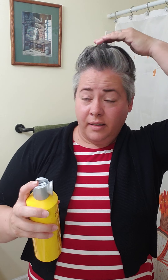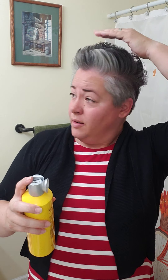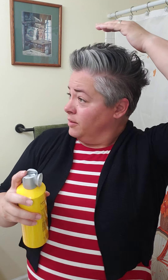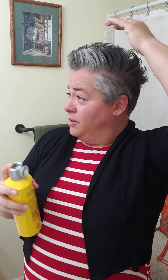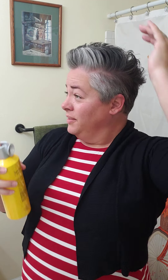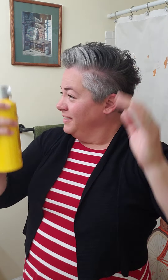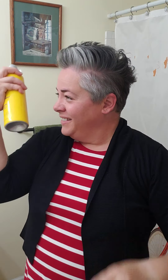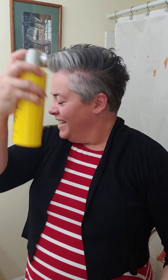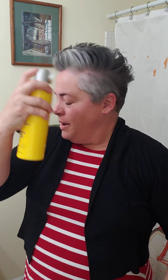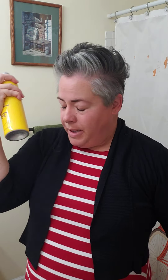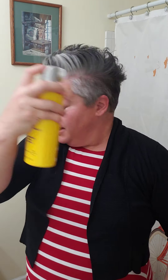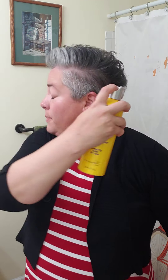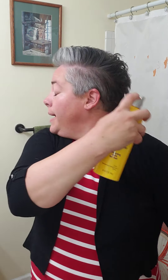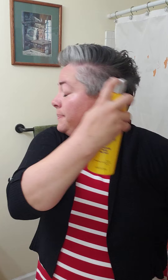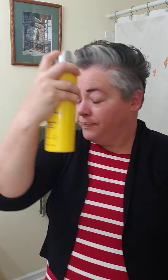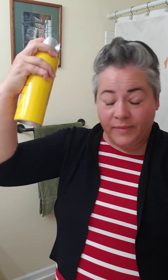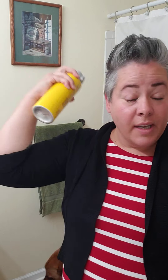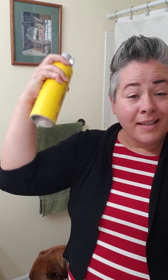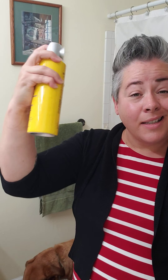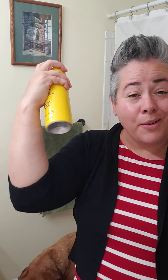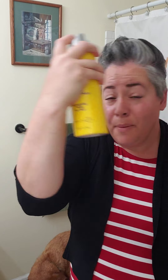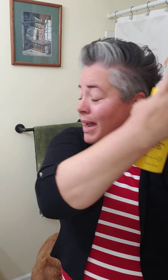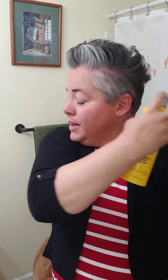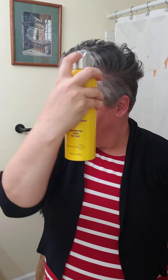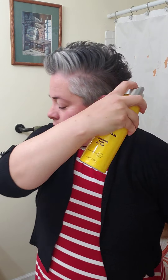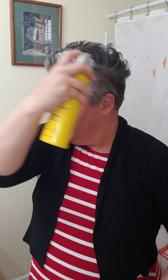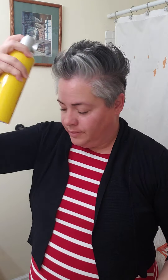go through. But anyway, so imagine